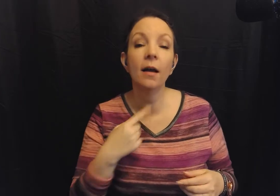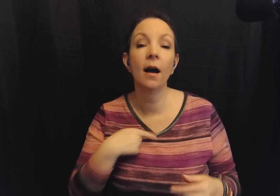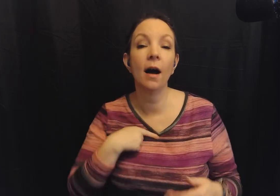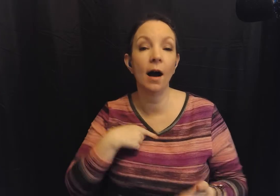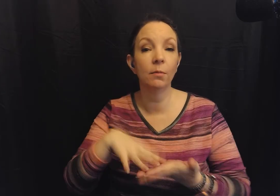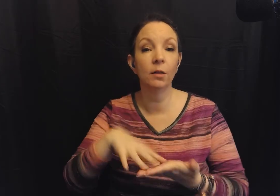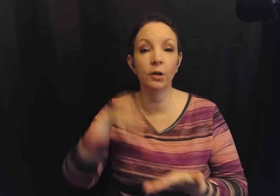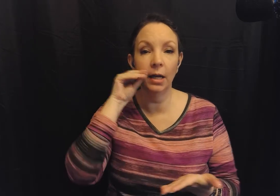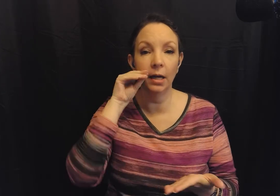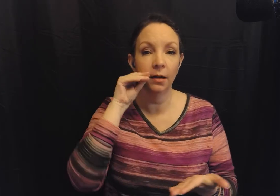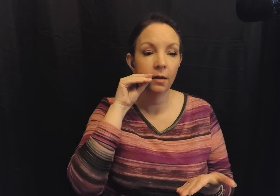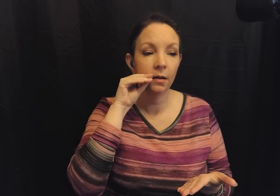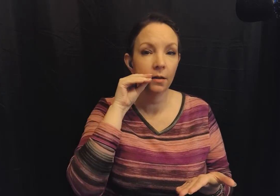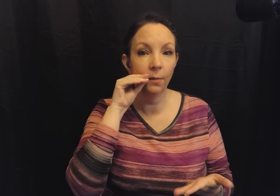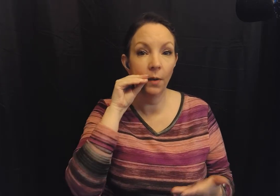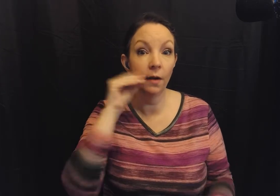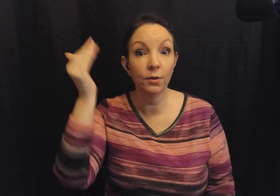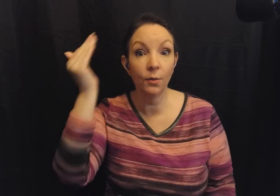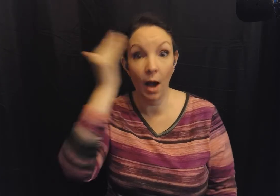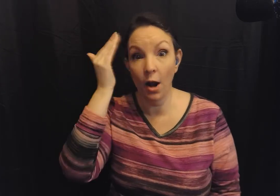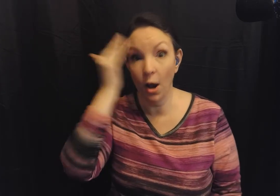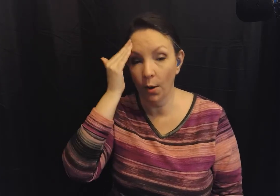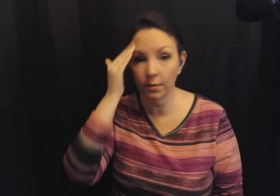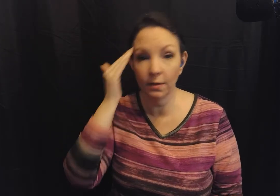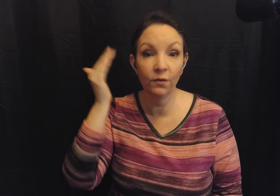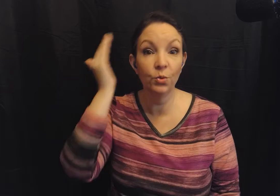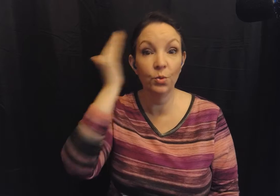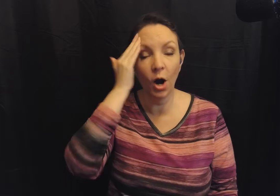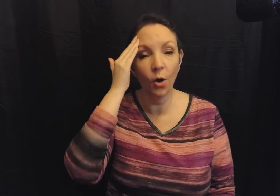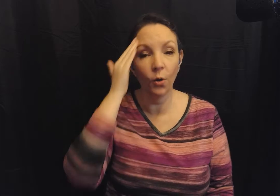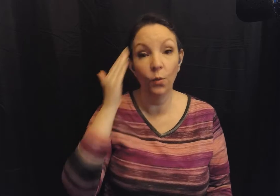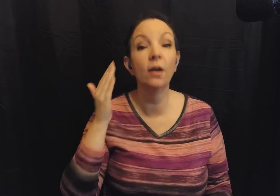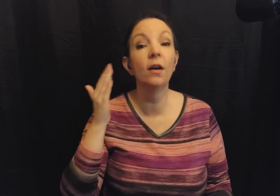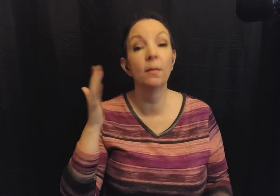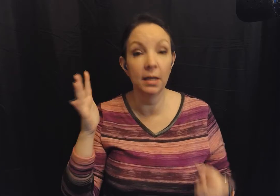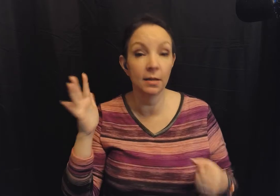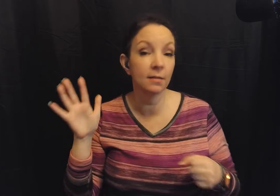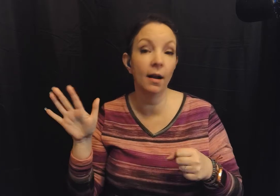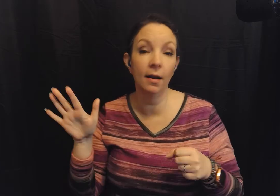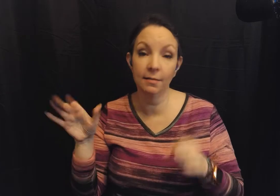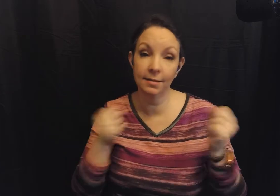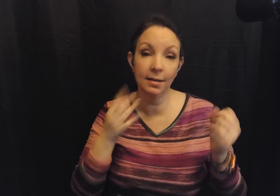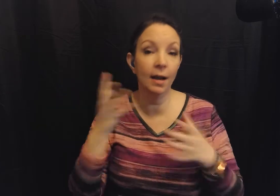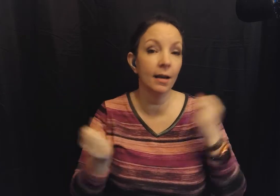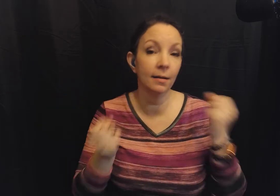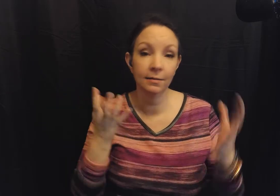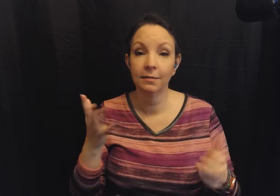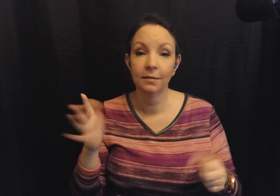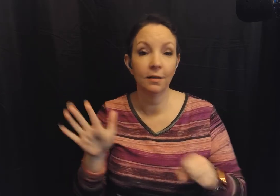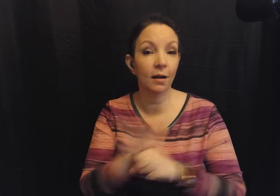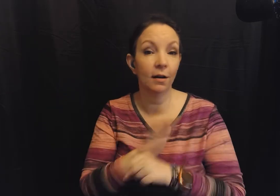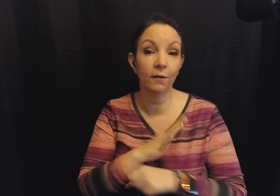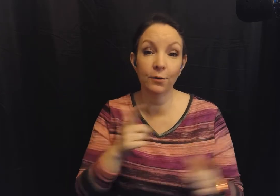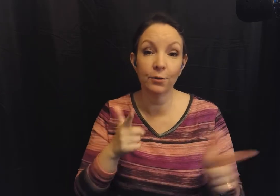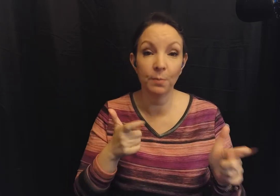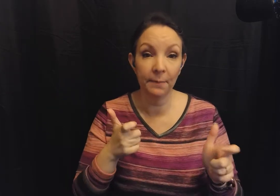I'm learning compared to I know. If you know, we're going to be signing not a full speed.